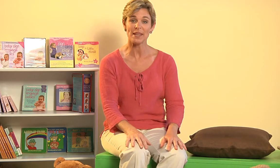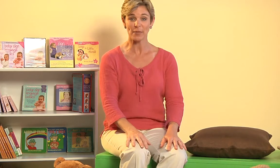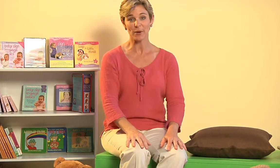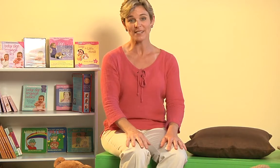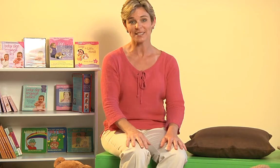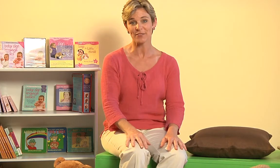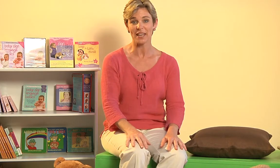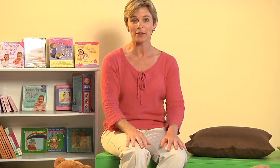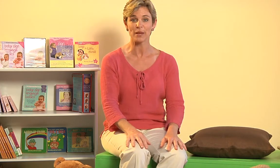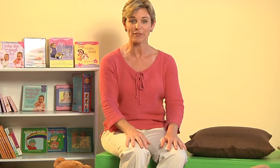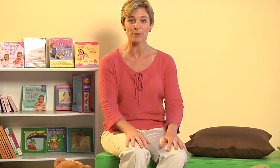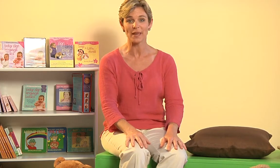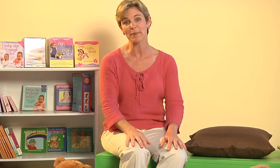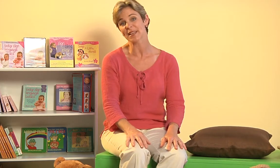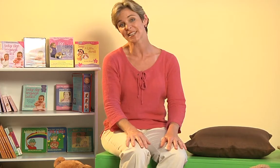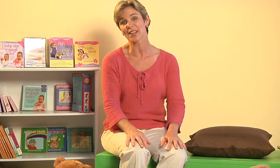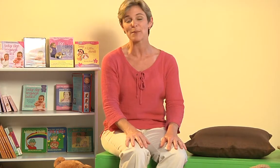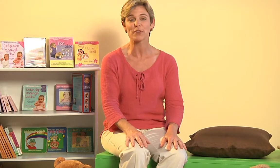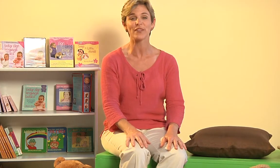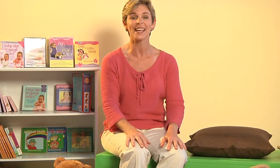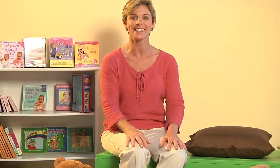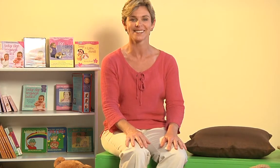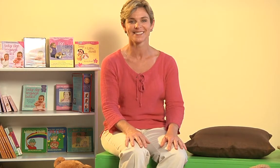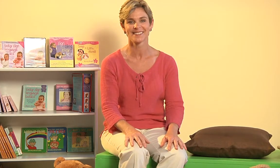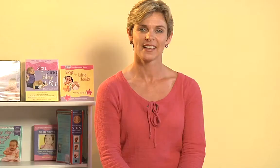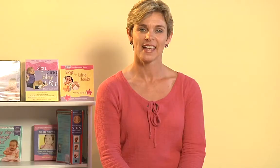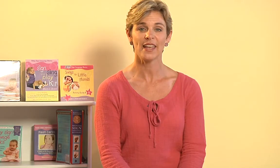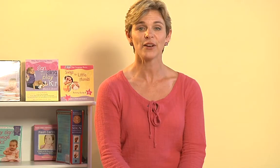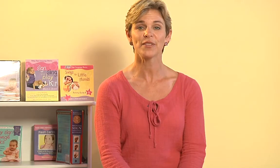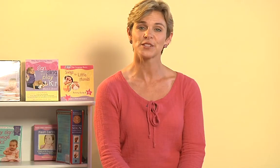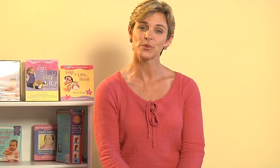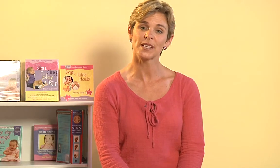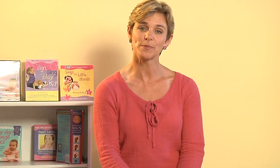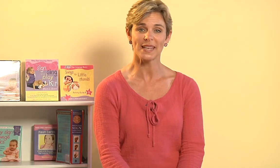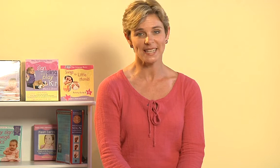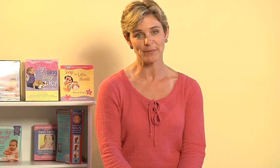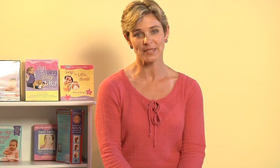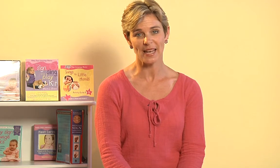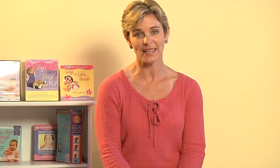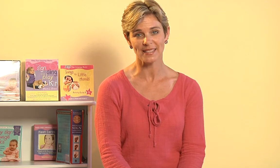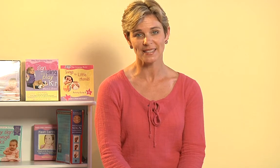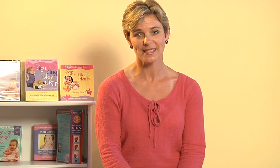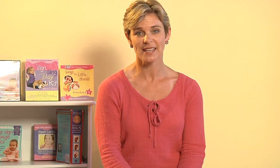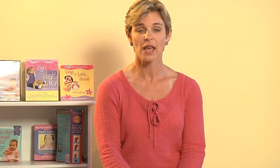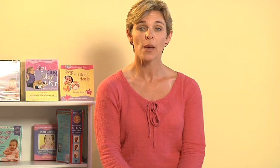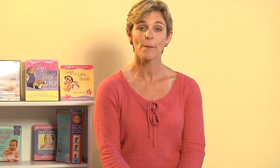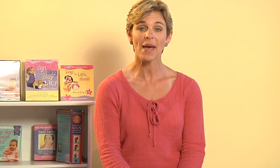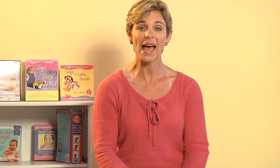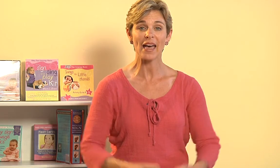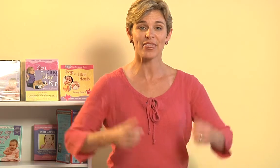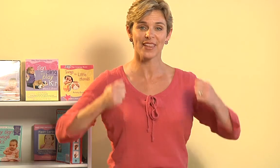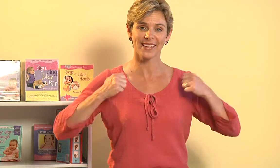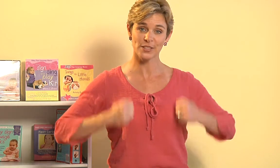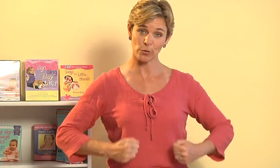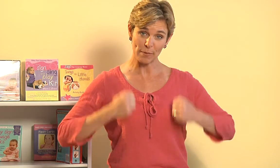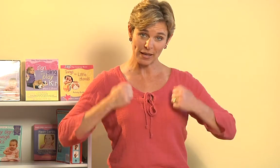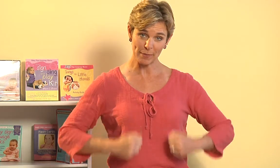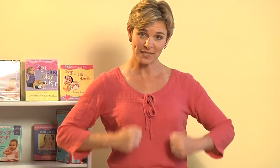in the process of getting ready for bed and makes it a lot more fun. Here are this week's bedtime signs. Bath, scrubbing up and